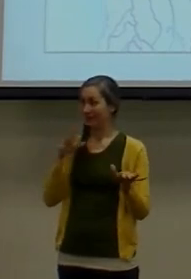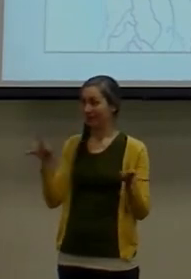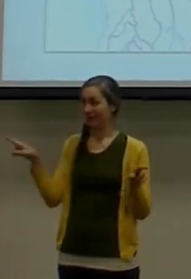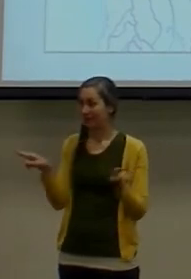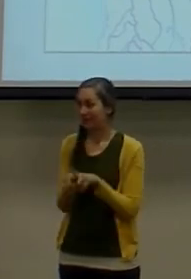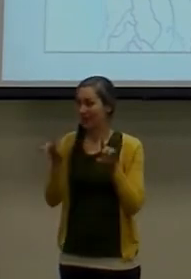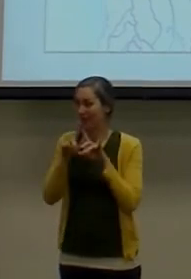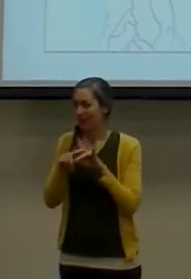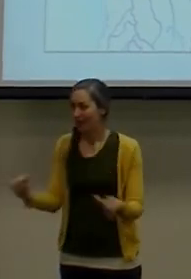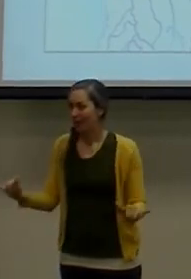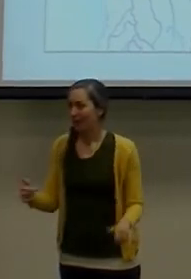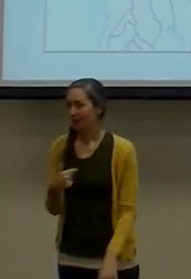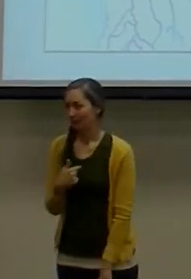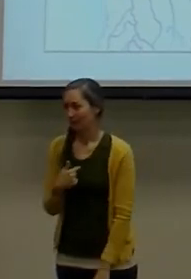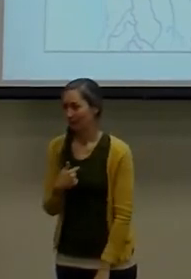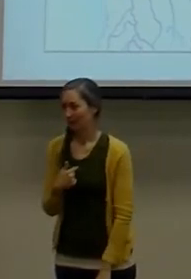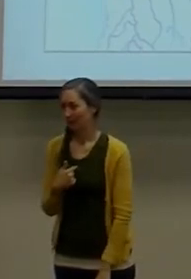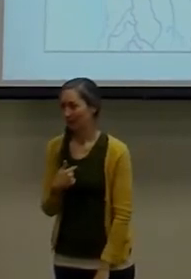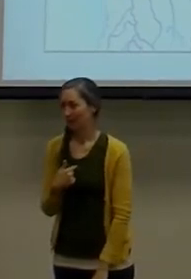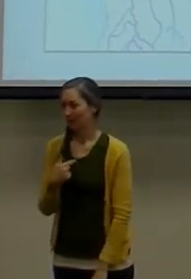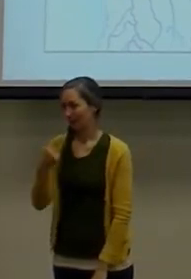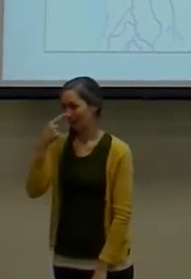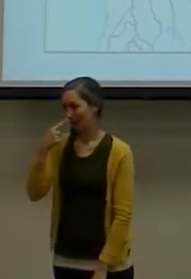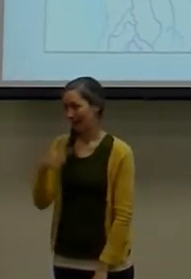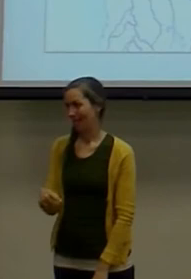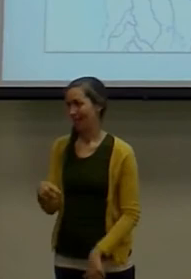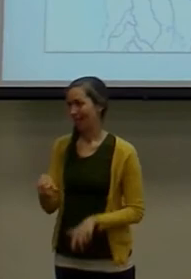language I do. In Thailand,